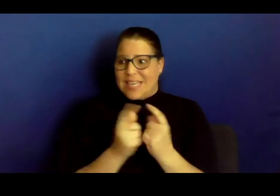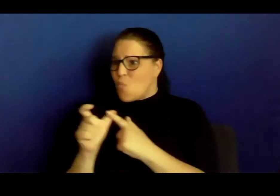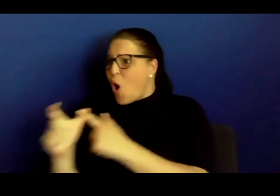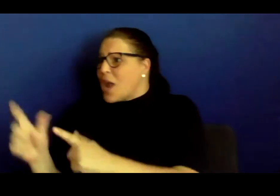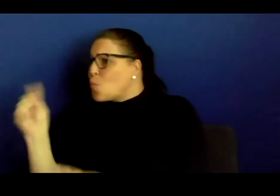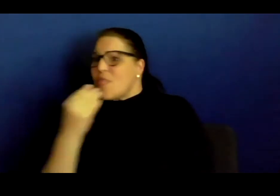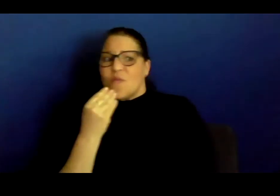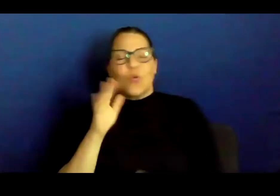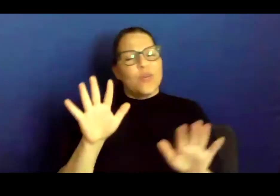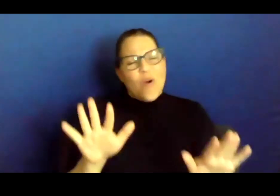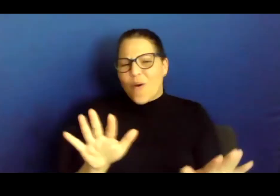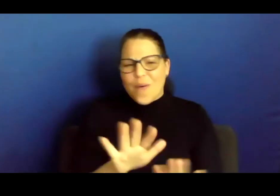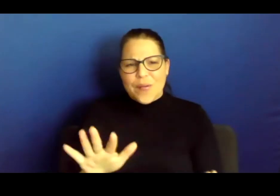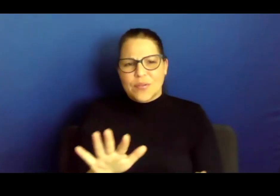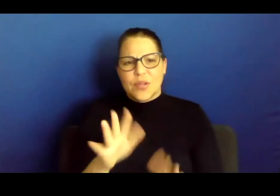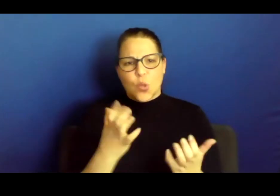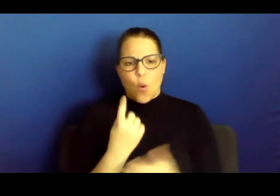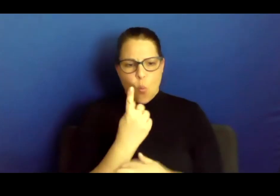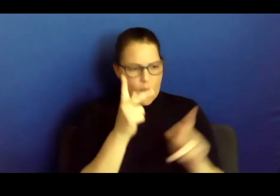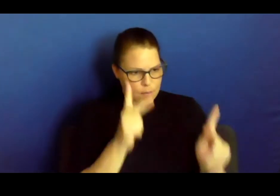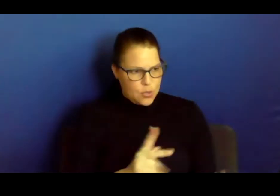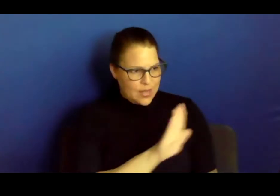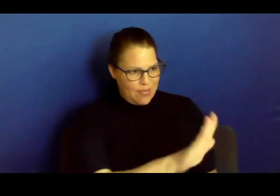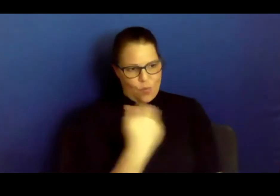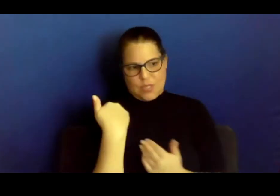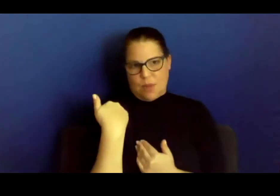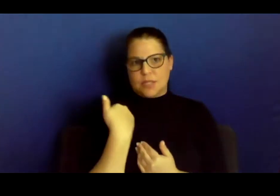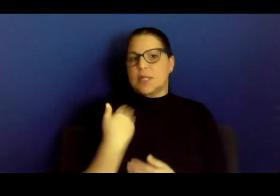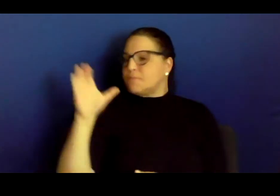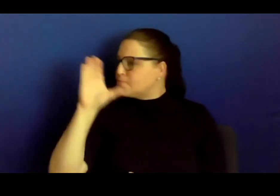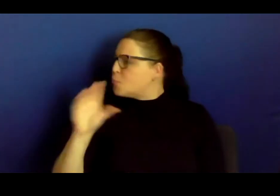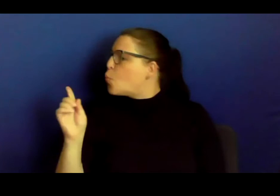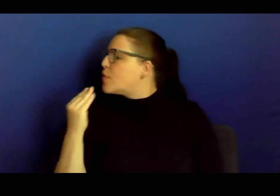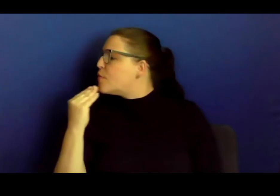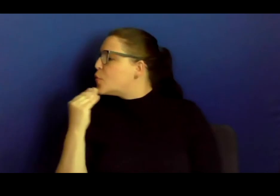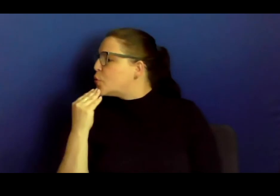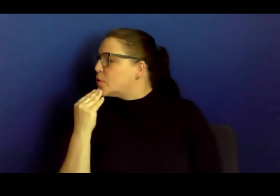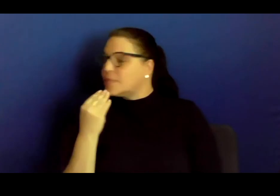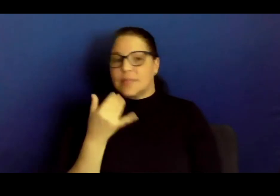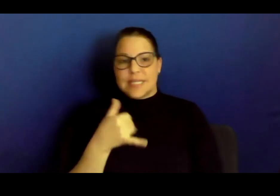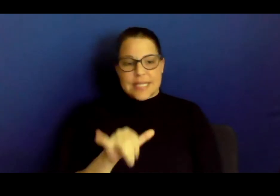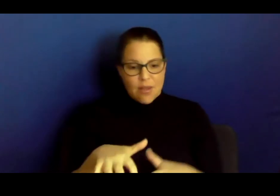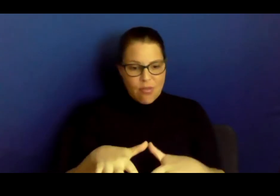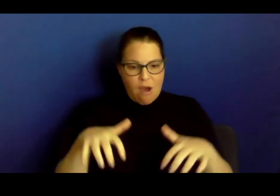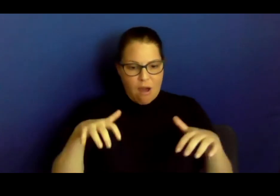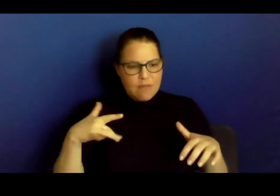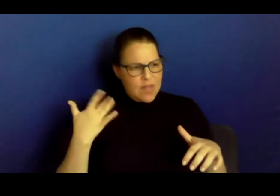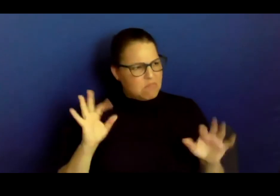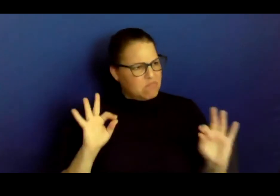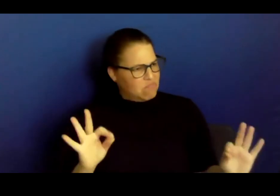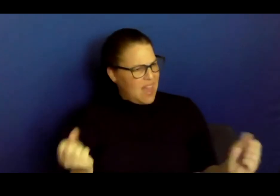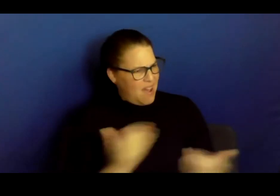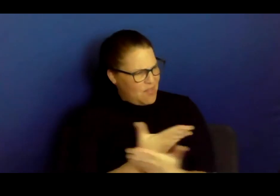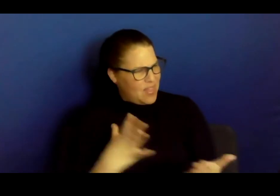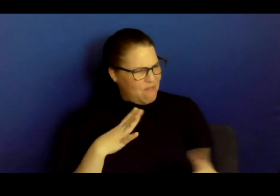there? No. You want someone from your team to be doing that. And then you still want your participants to feel welcome, to feel like everything is okay. And